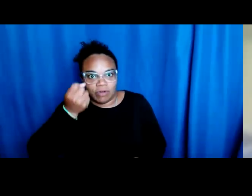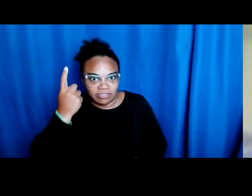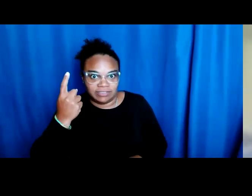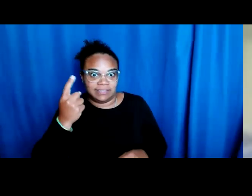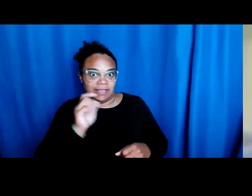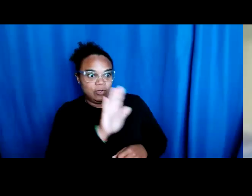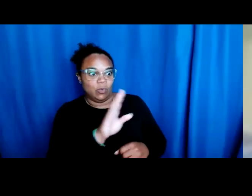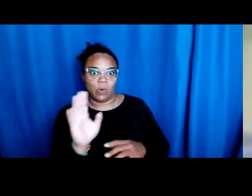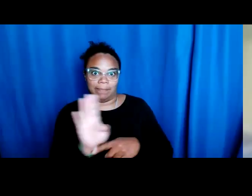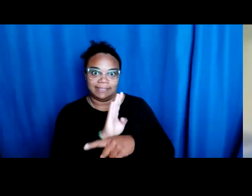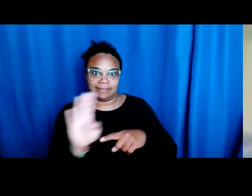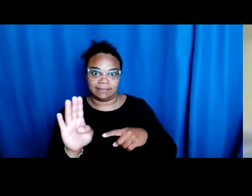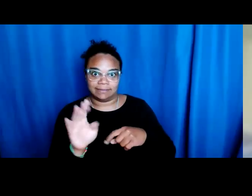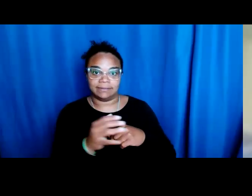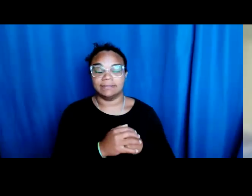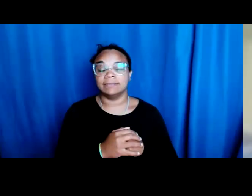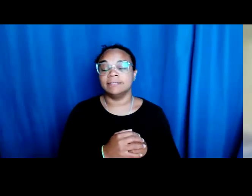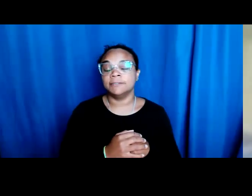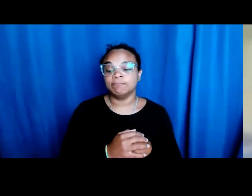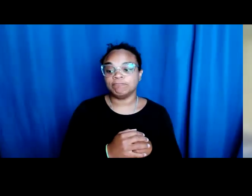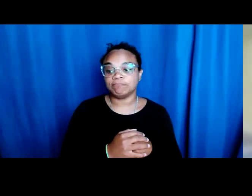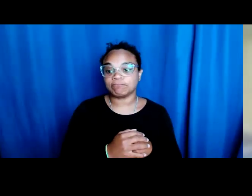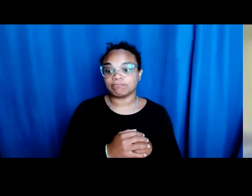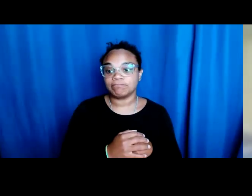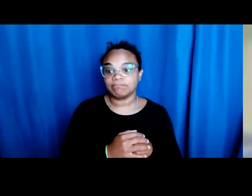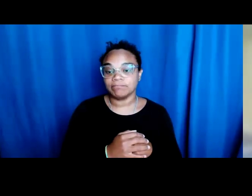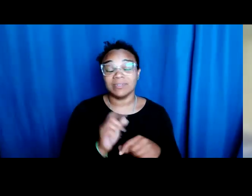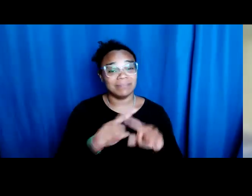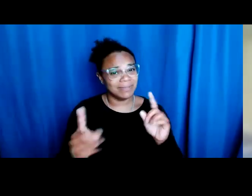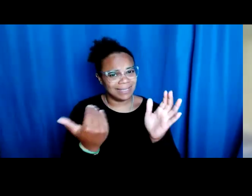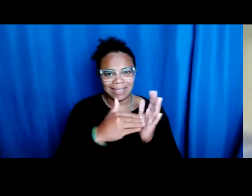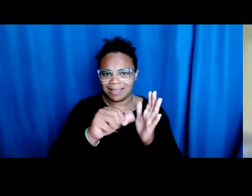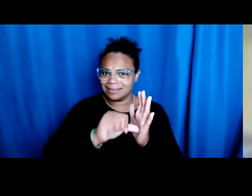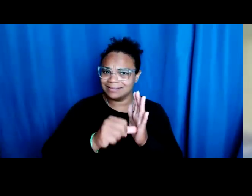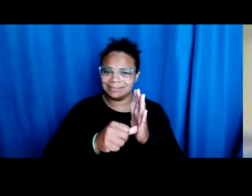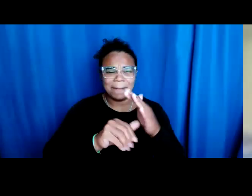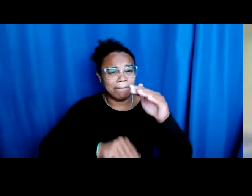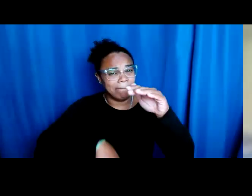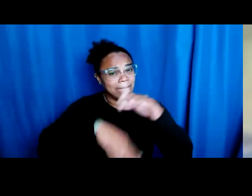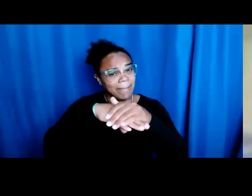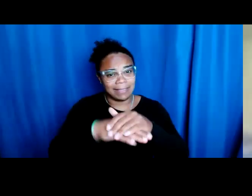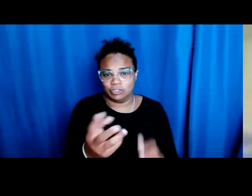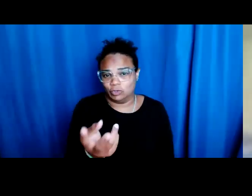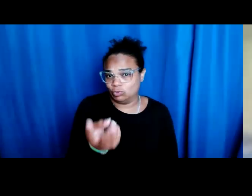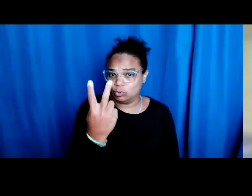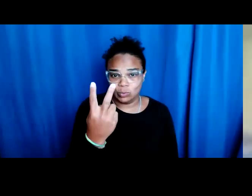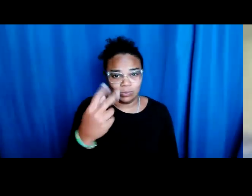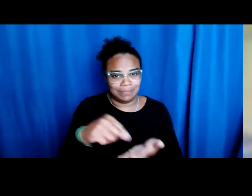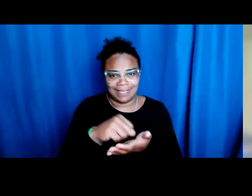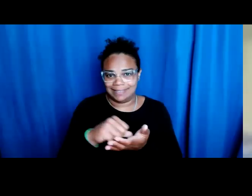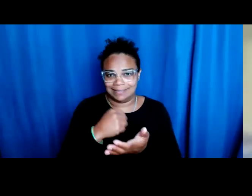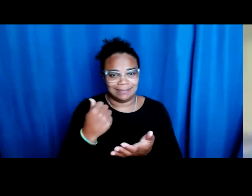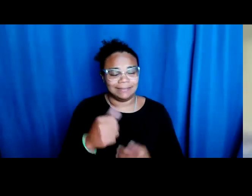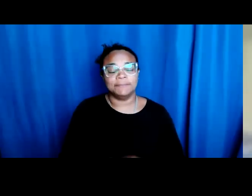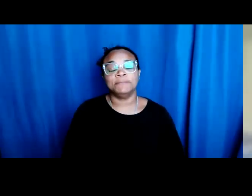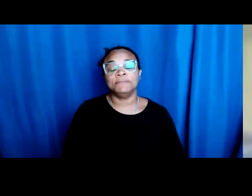your business. But you're going to keep it no more than 2 pages. You need to also include,